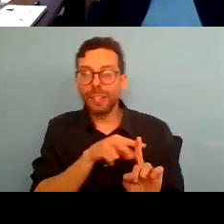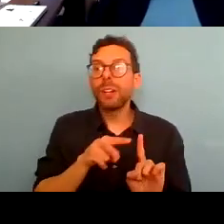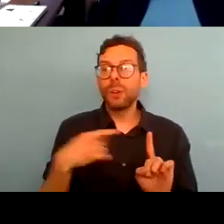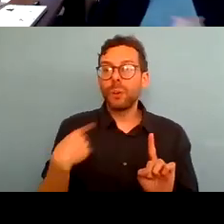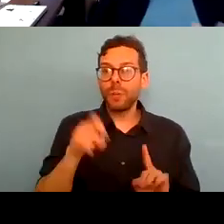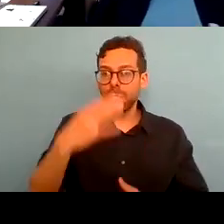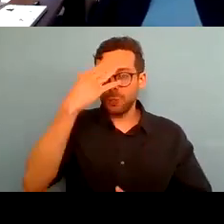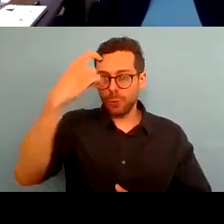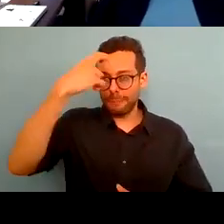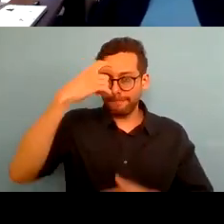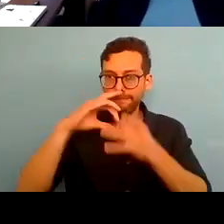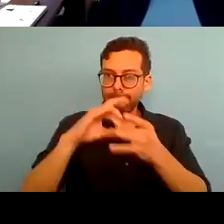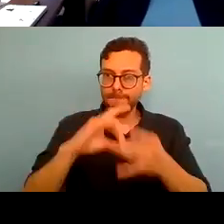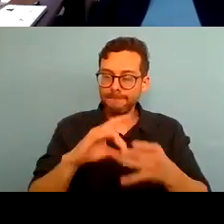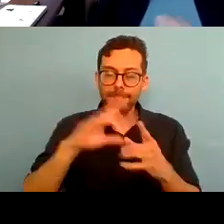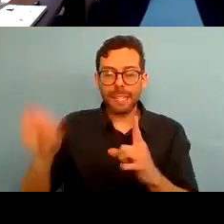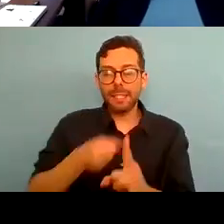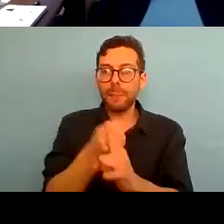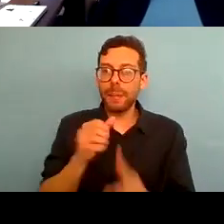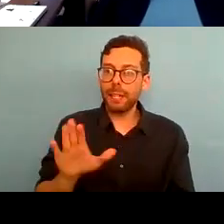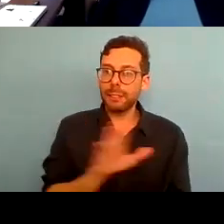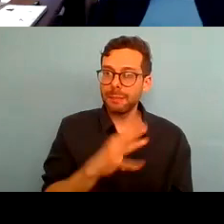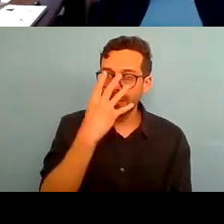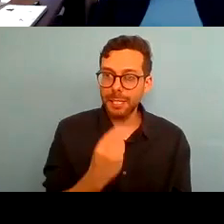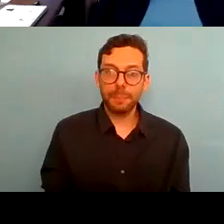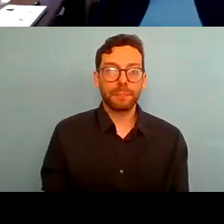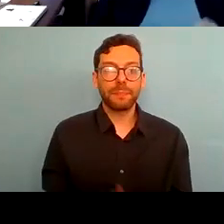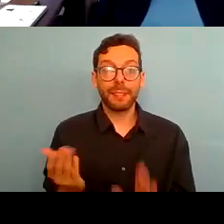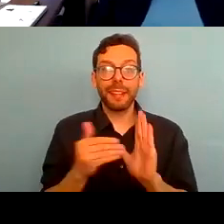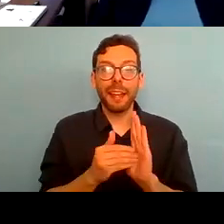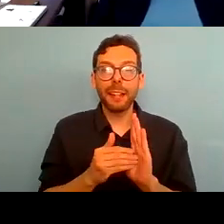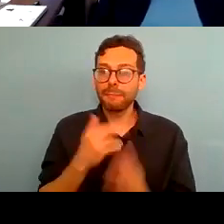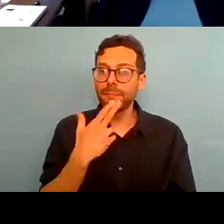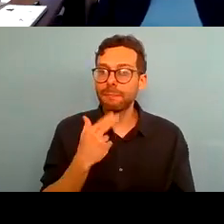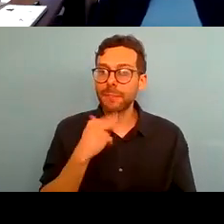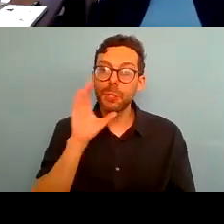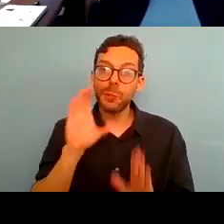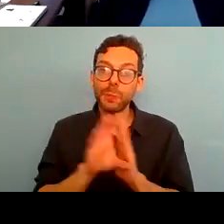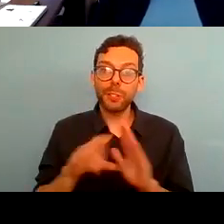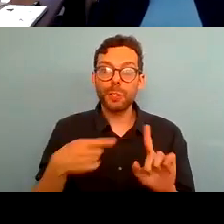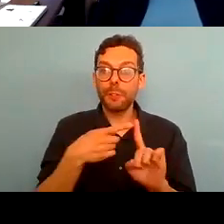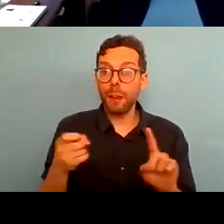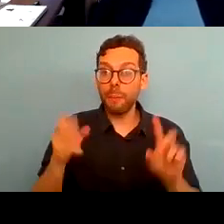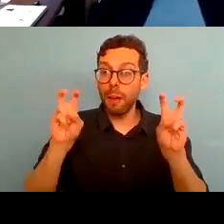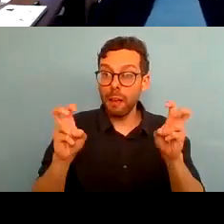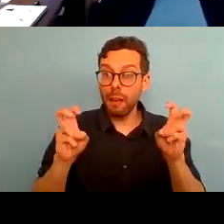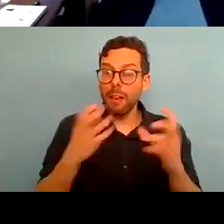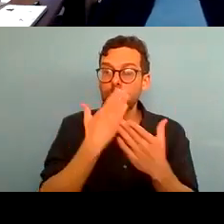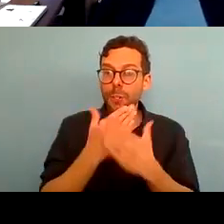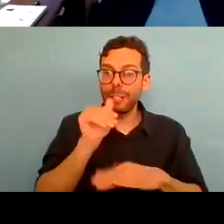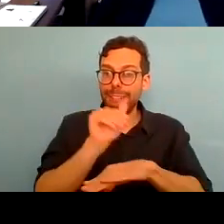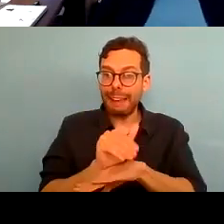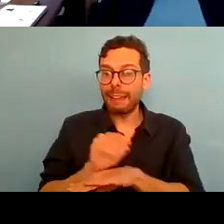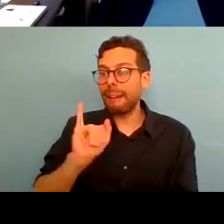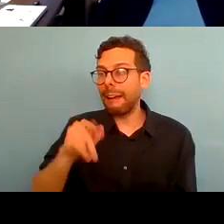their sleep. So those are things that we can be thinking about. Again, these cute little images are coming to you from a Goodnight iPad, which is a parody of Goodnight